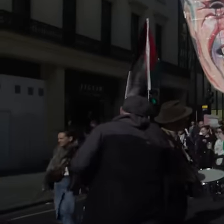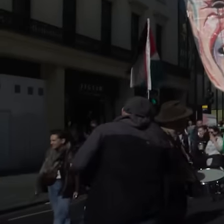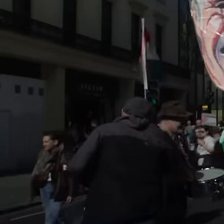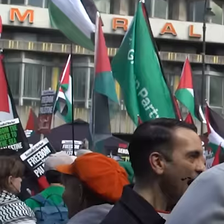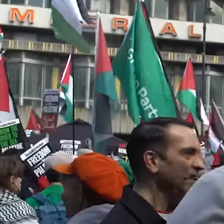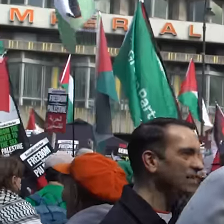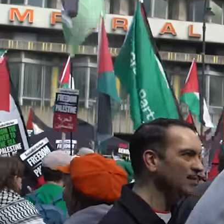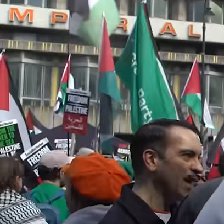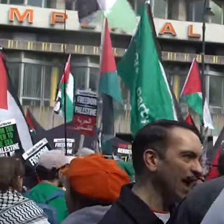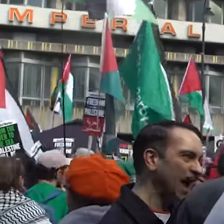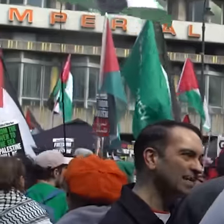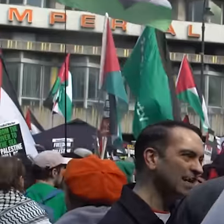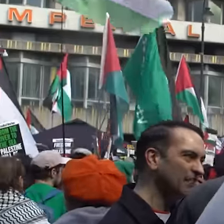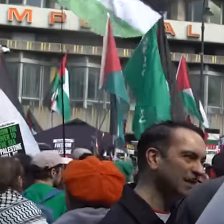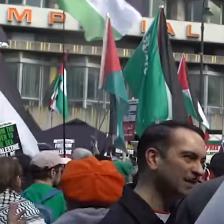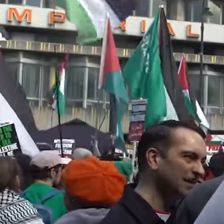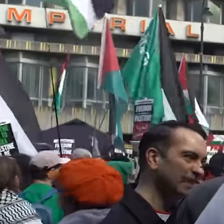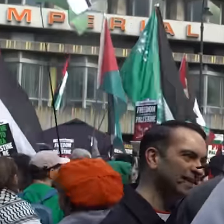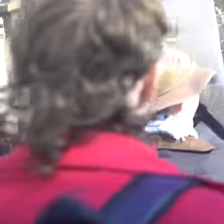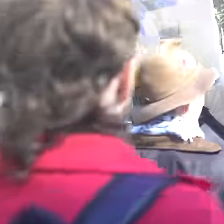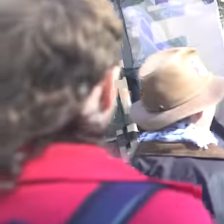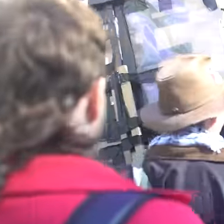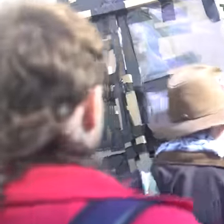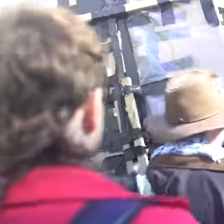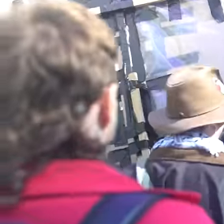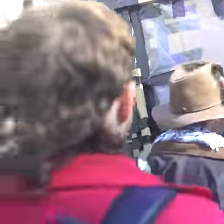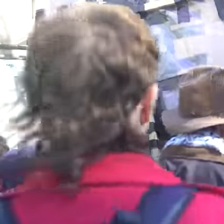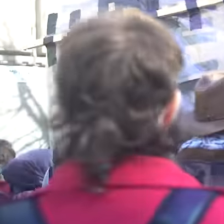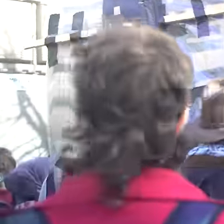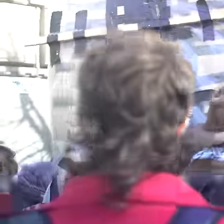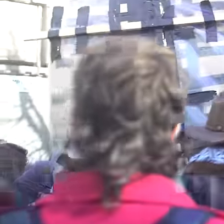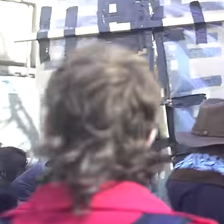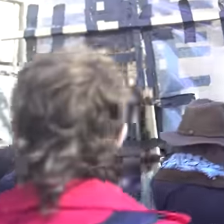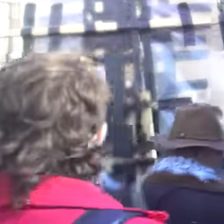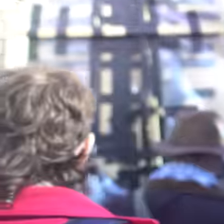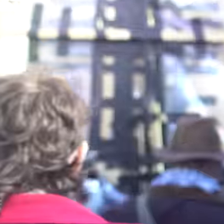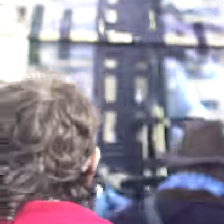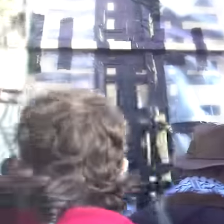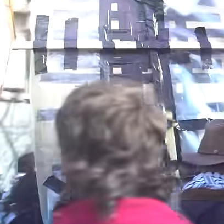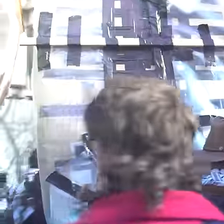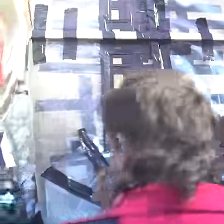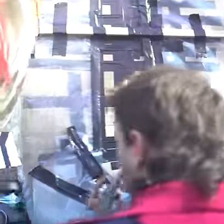won't be voting Labour, but where do they go to with their votes now? David Lammy, you can't hide!